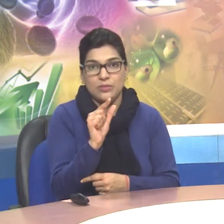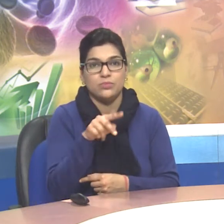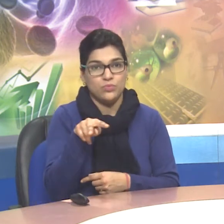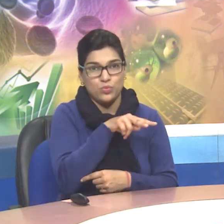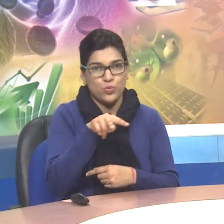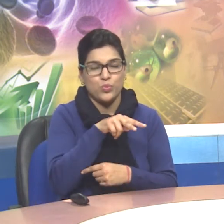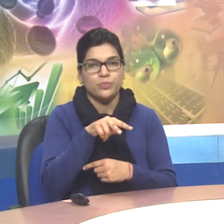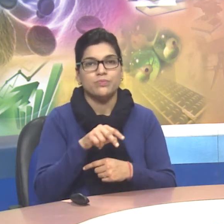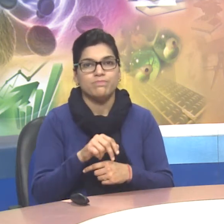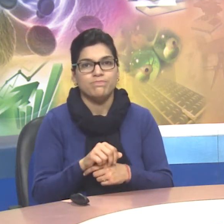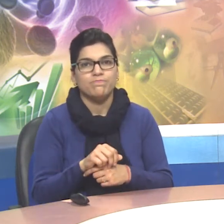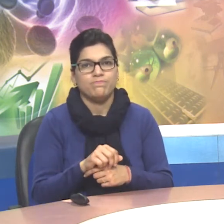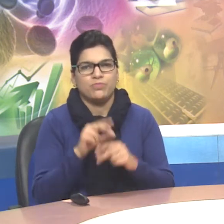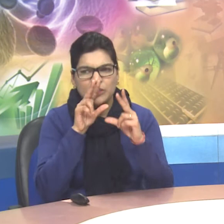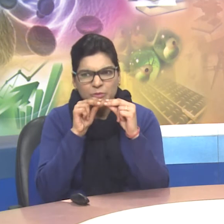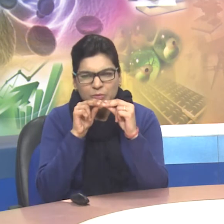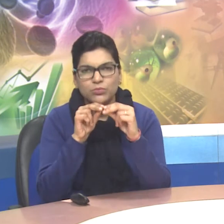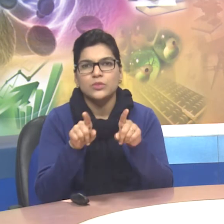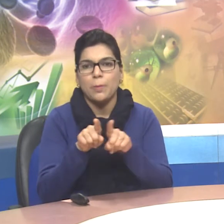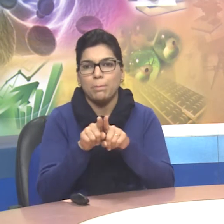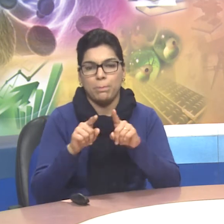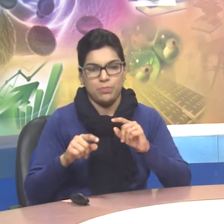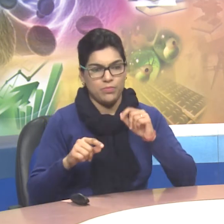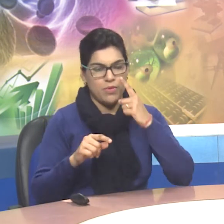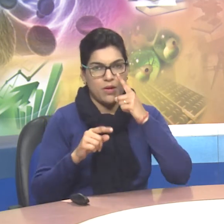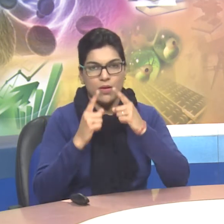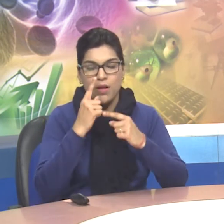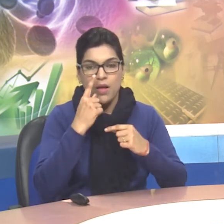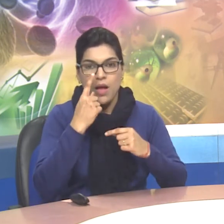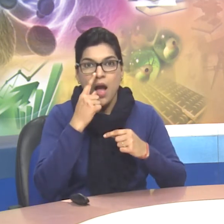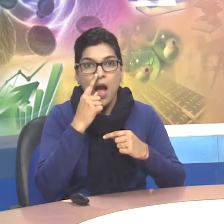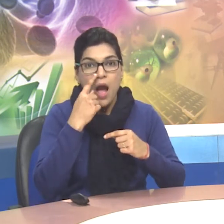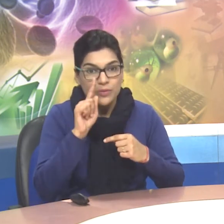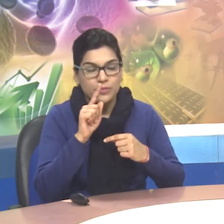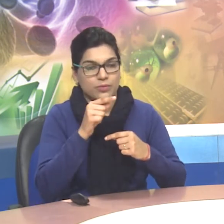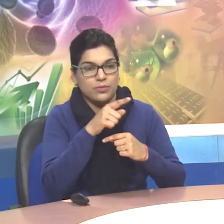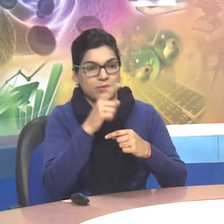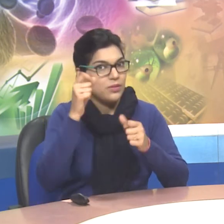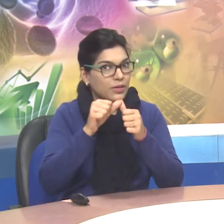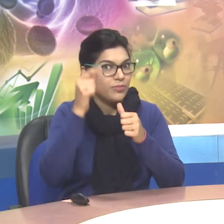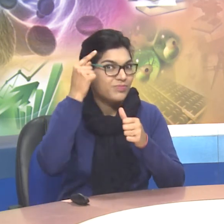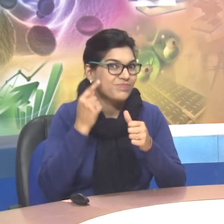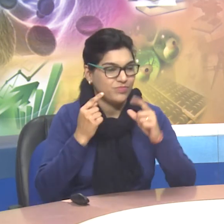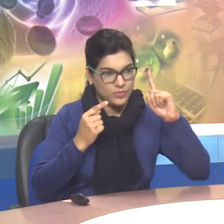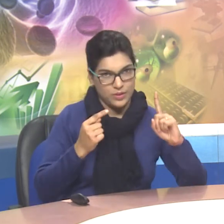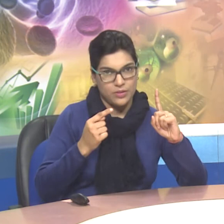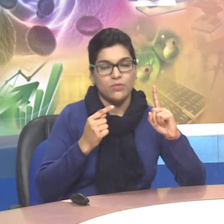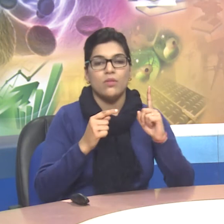and Grandma and Aunt Pramila, whose voice rose aggressively.